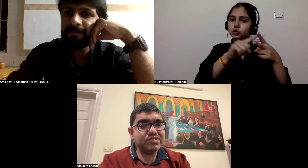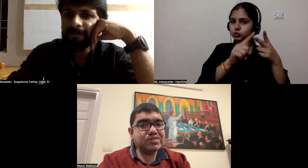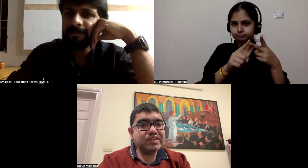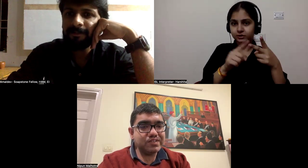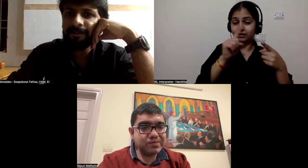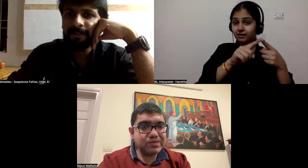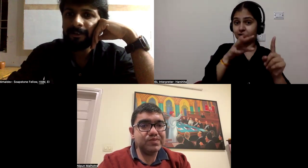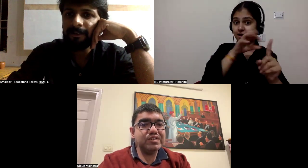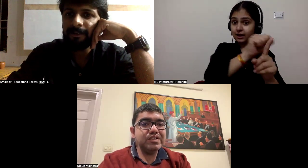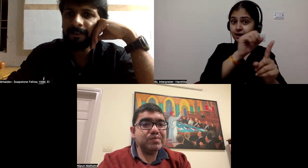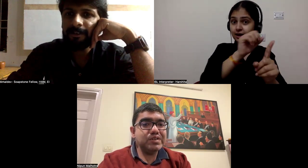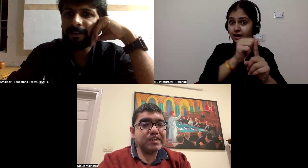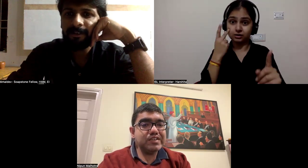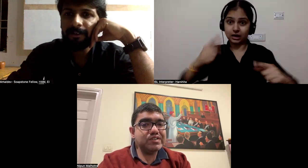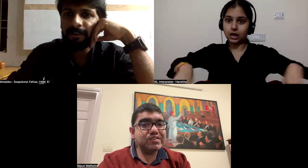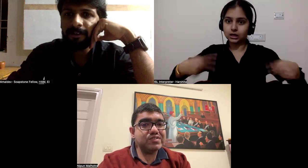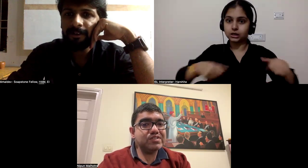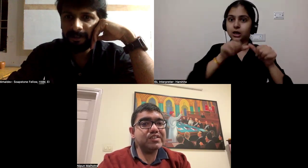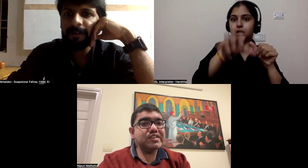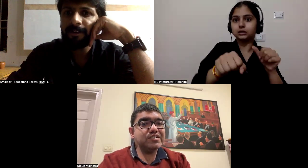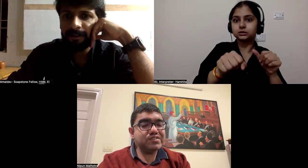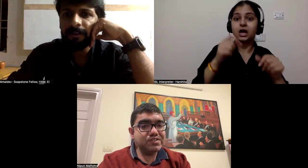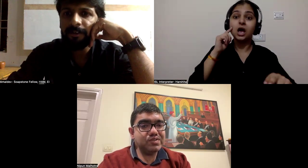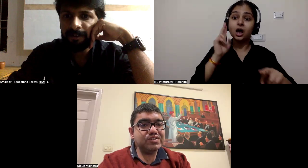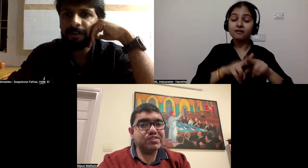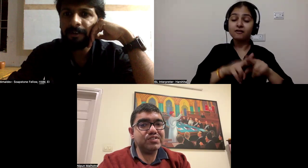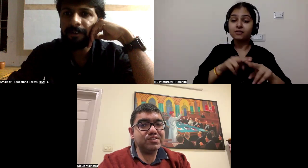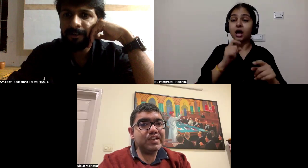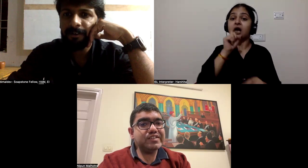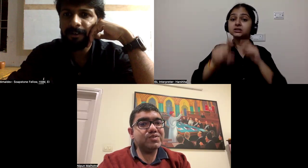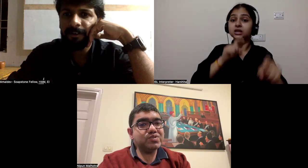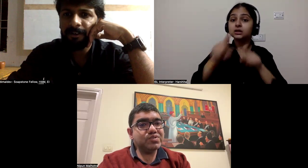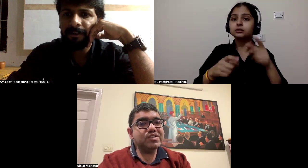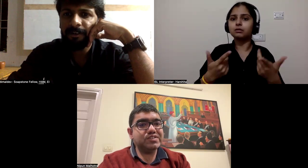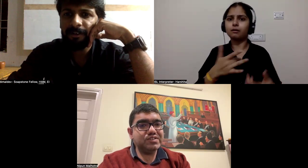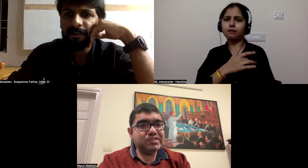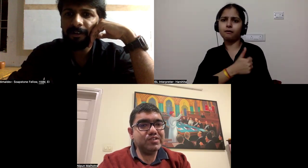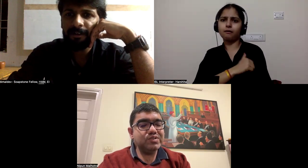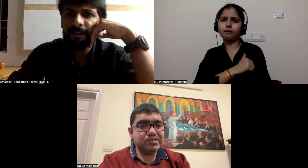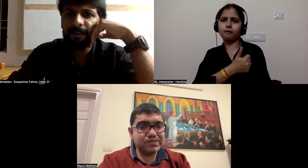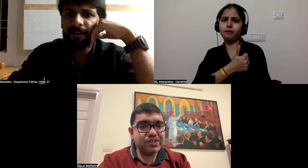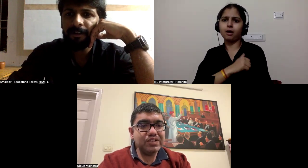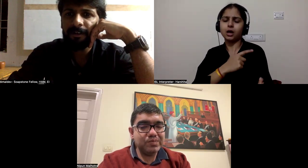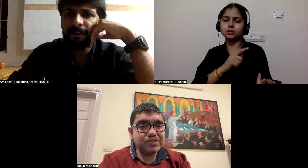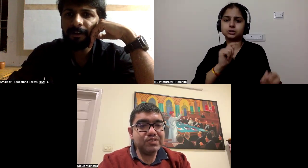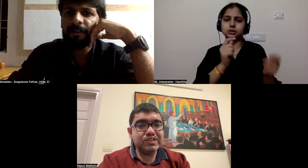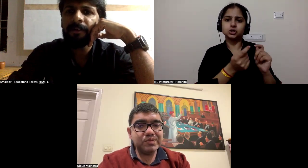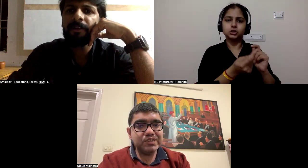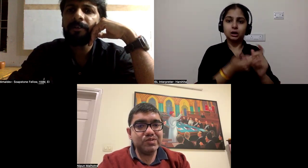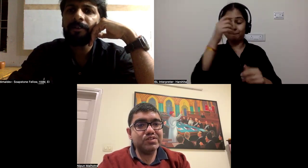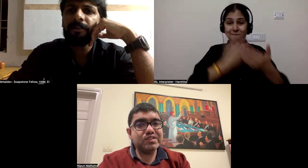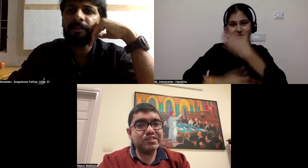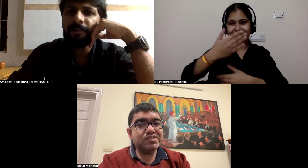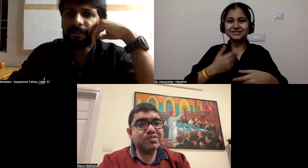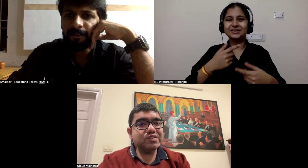which restaurants are accessible. But secondly, when restaurants start getting asked these questions, their attitudes also start changing towards persons with